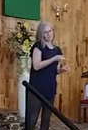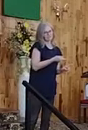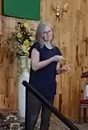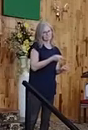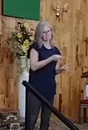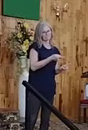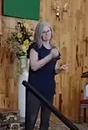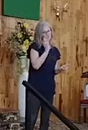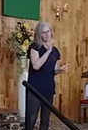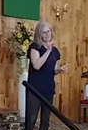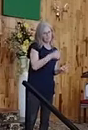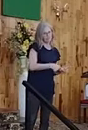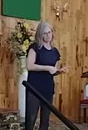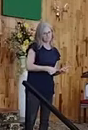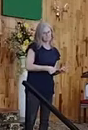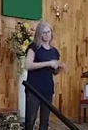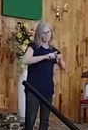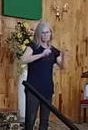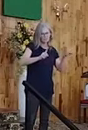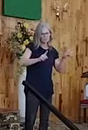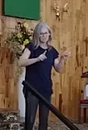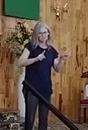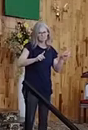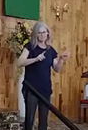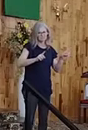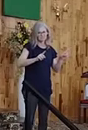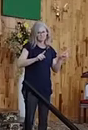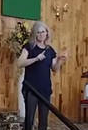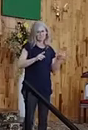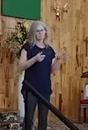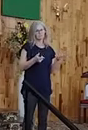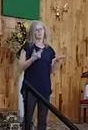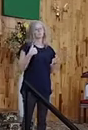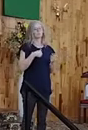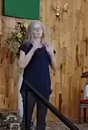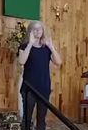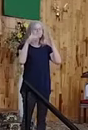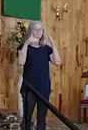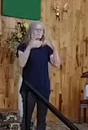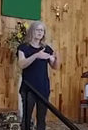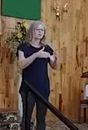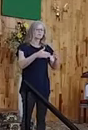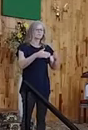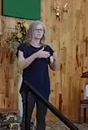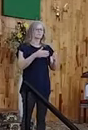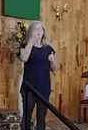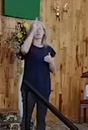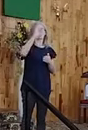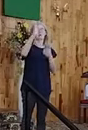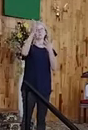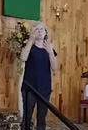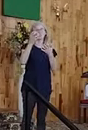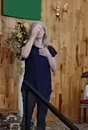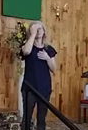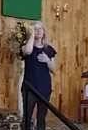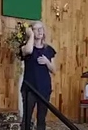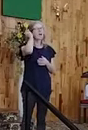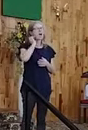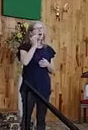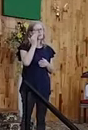will not. So we focus on the image of God within. I know this is greatly difficult